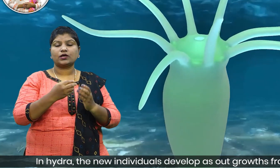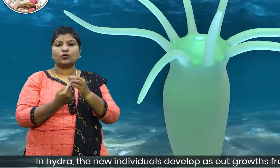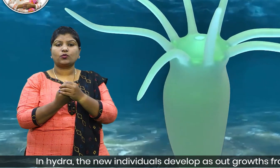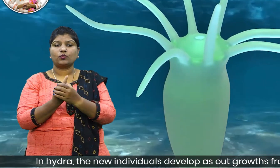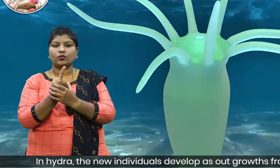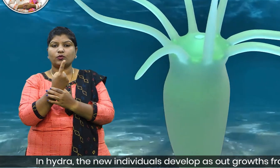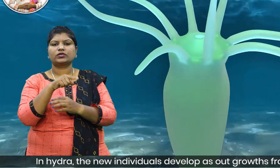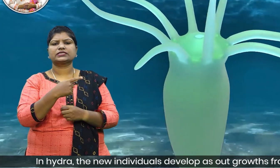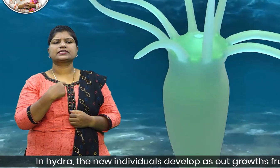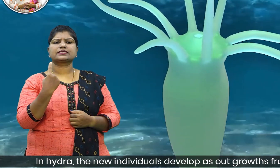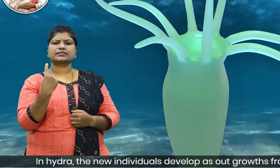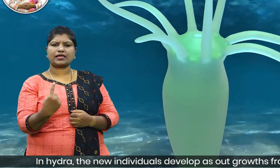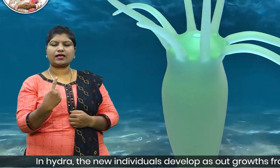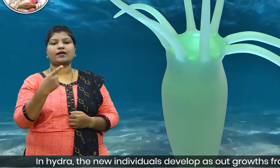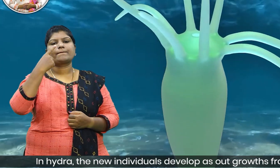parent.